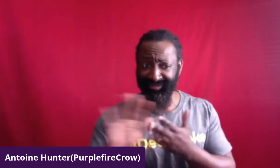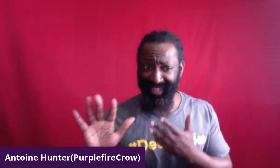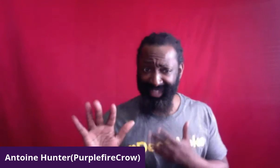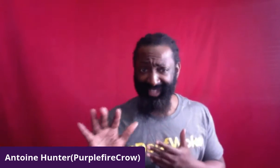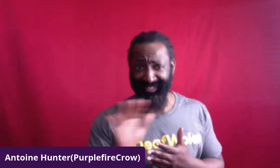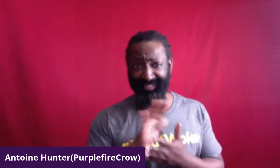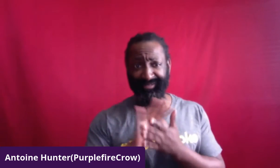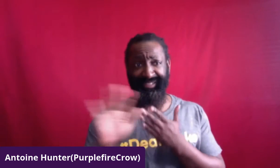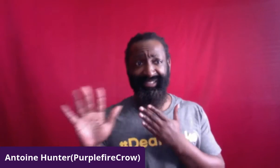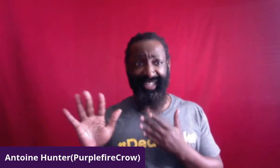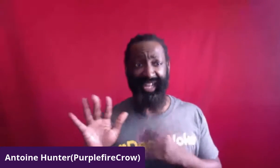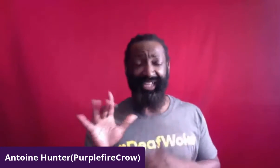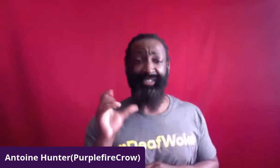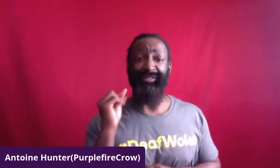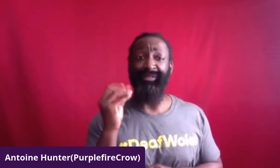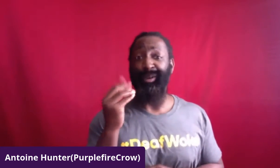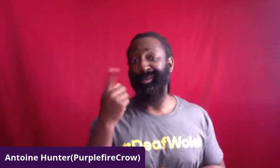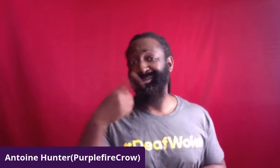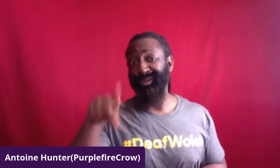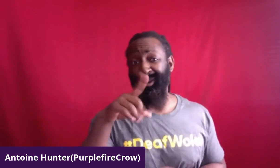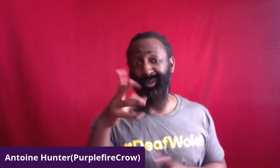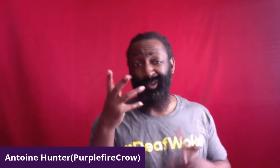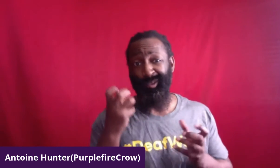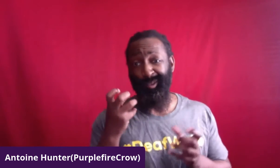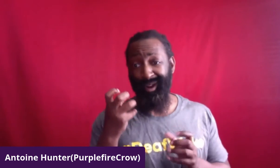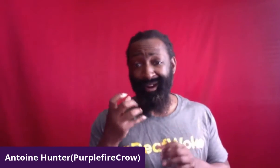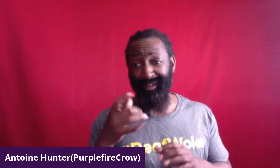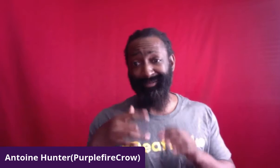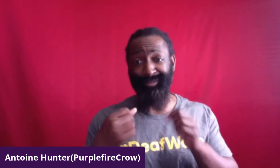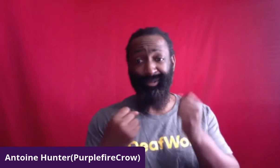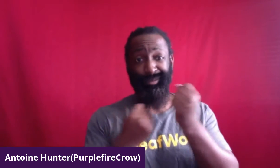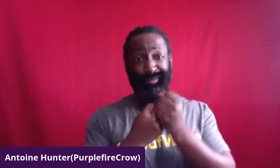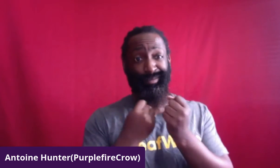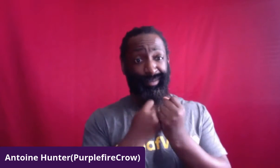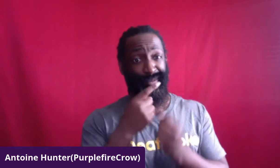Okay, okay. That's nice.